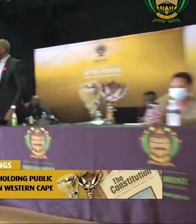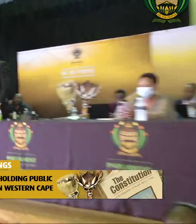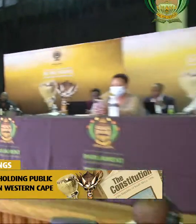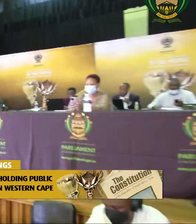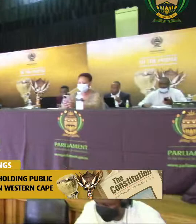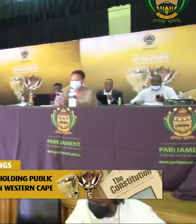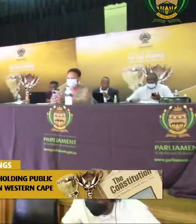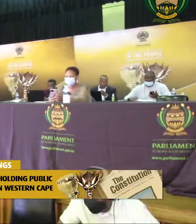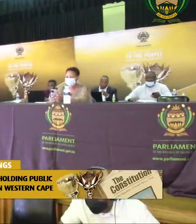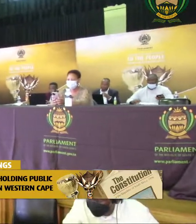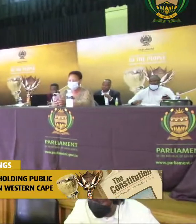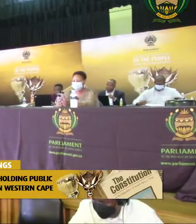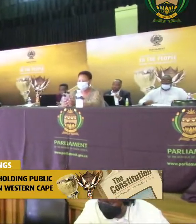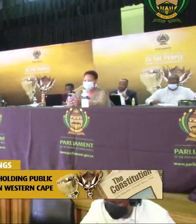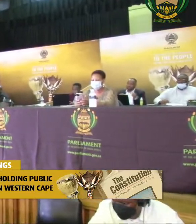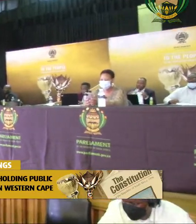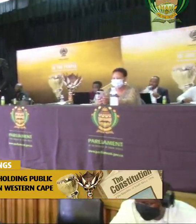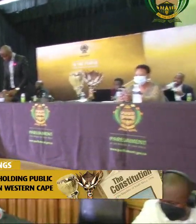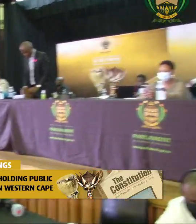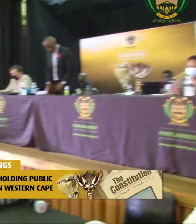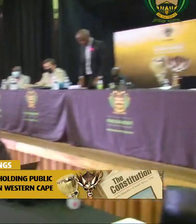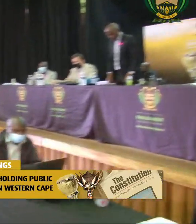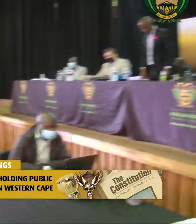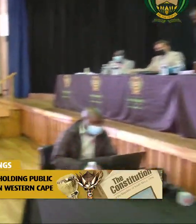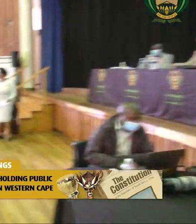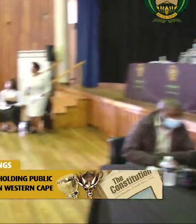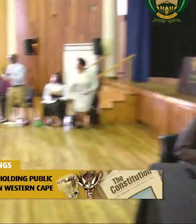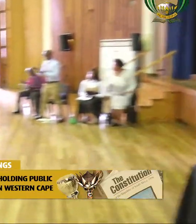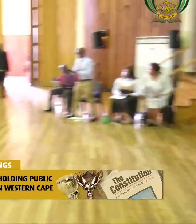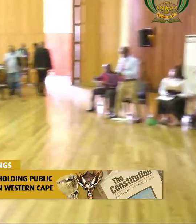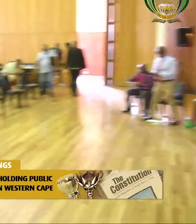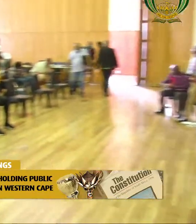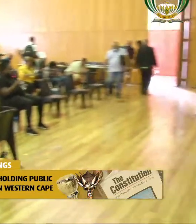Sawubuyela ke ngekorathu. Ons sal kwart voor terug wees.